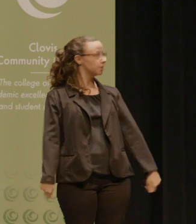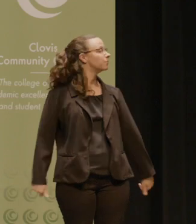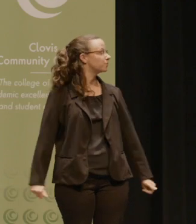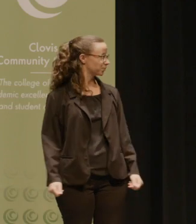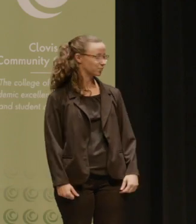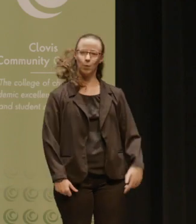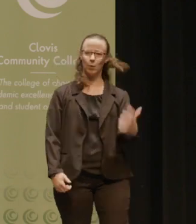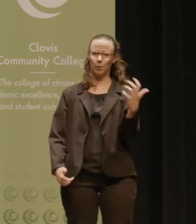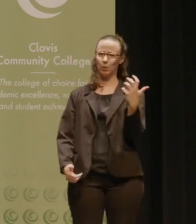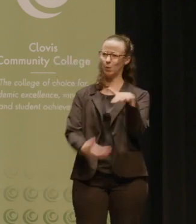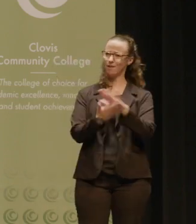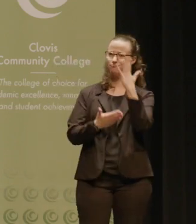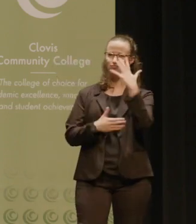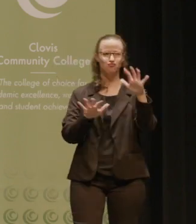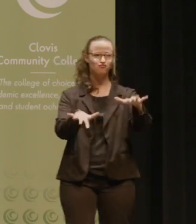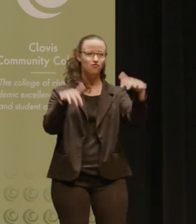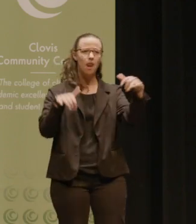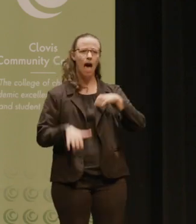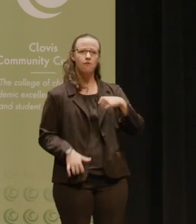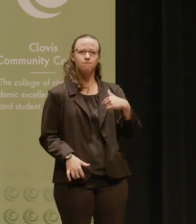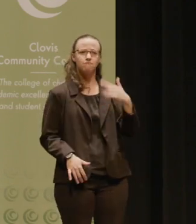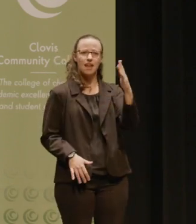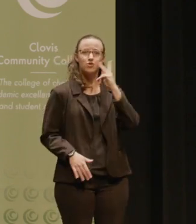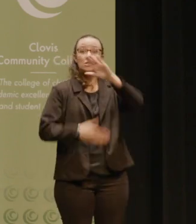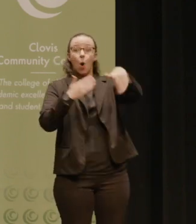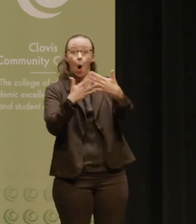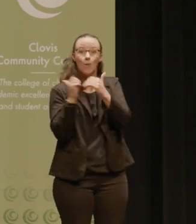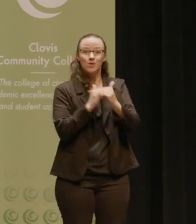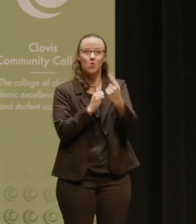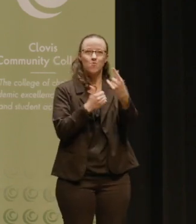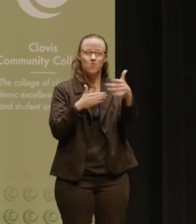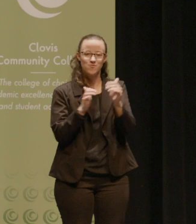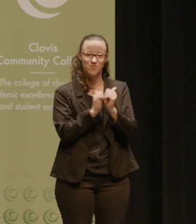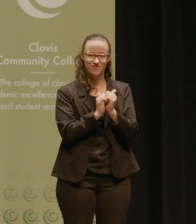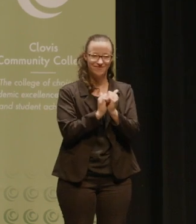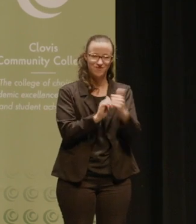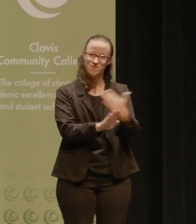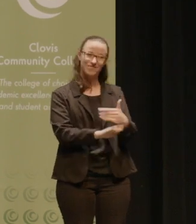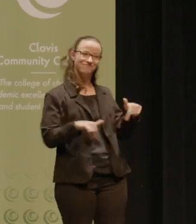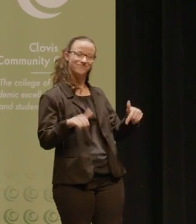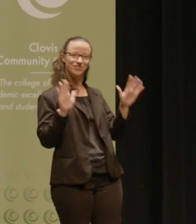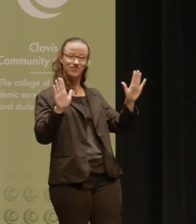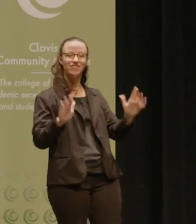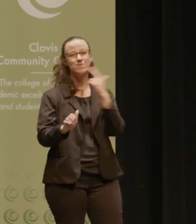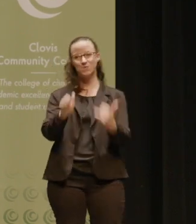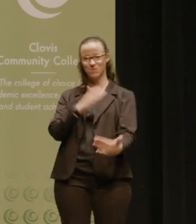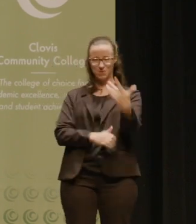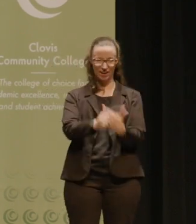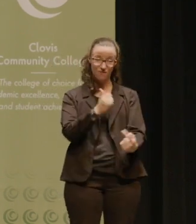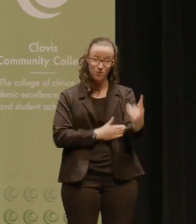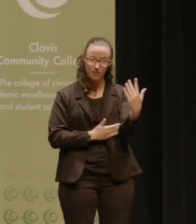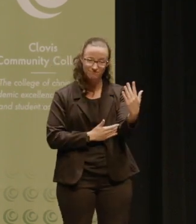a good-looking crowd. I don't think I've seen all of you in one room before. This is good. Well, good morning,